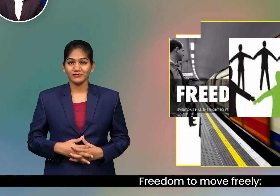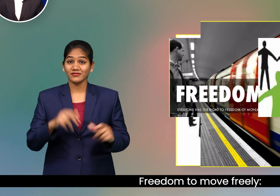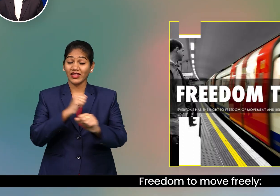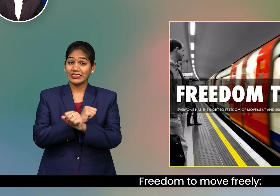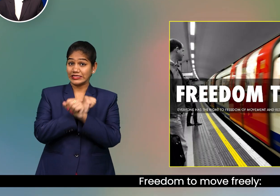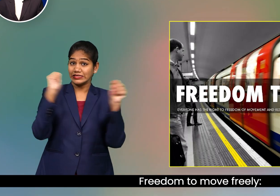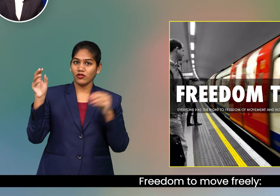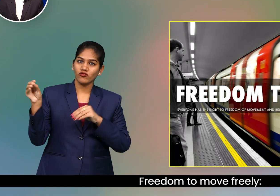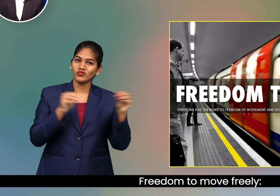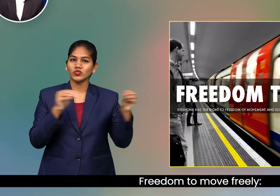Freedom to move freely.